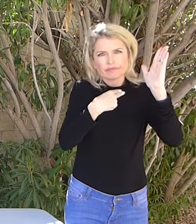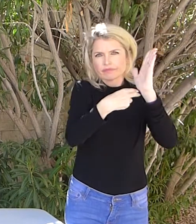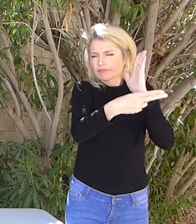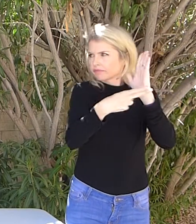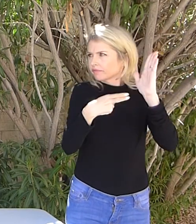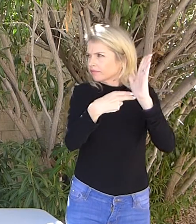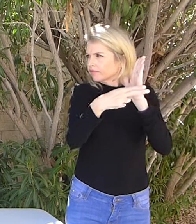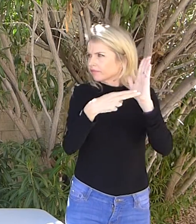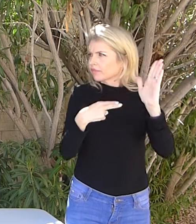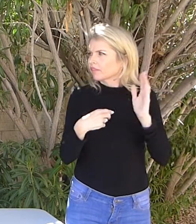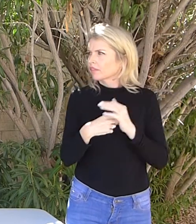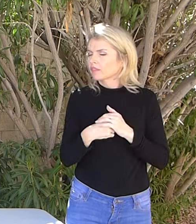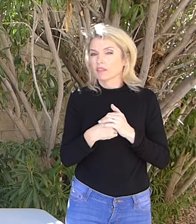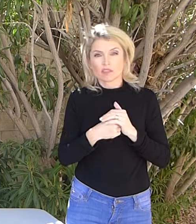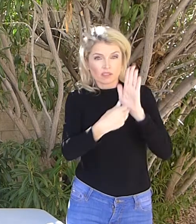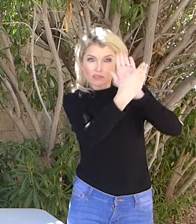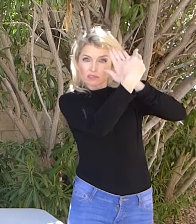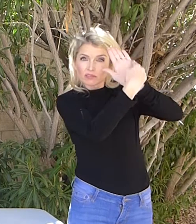brushing, brushing, brushing.